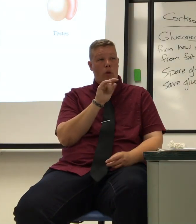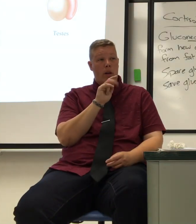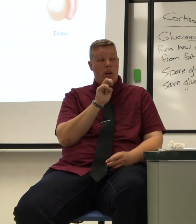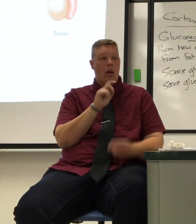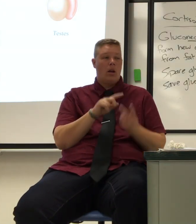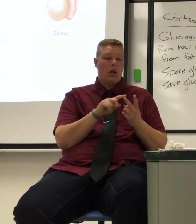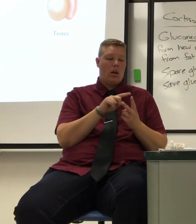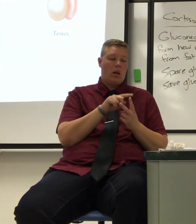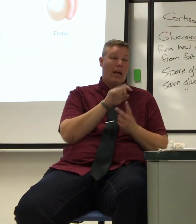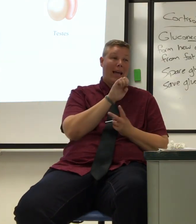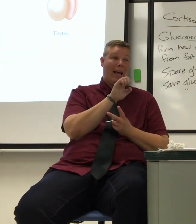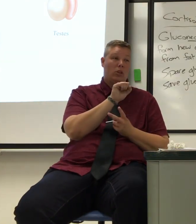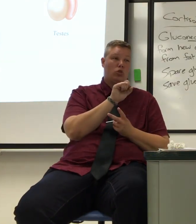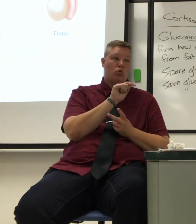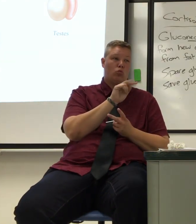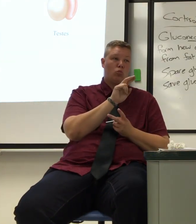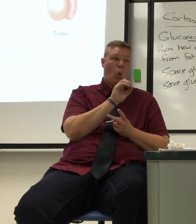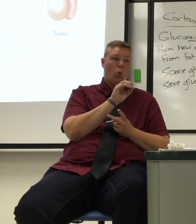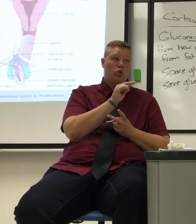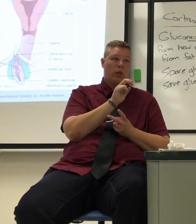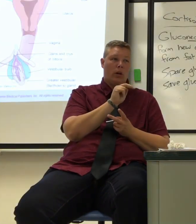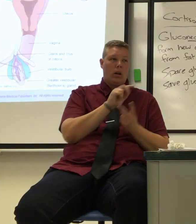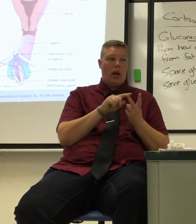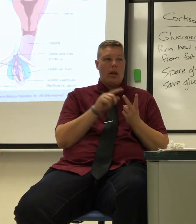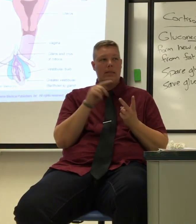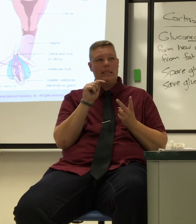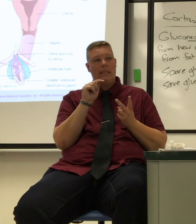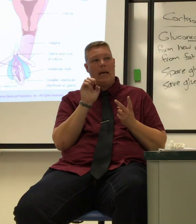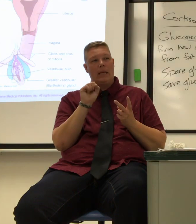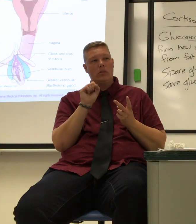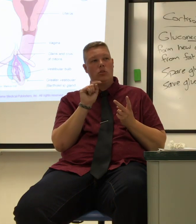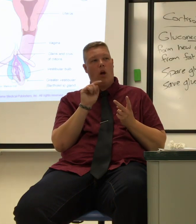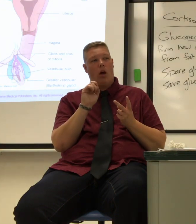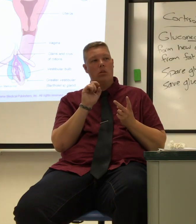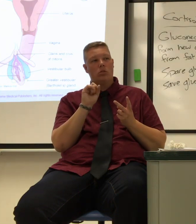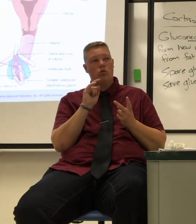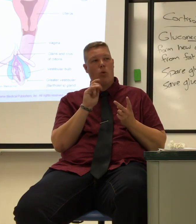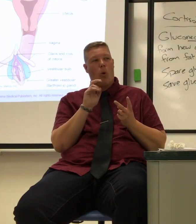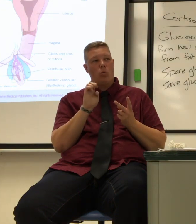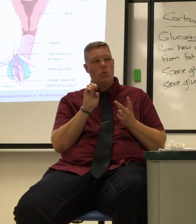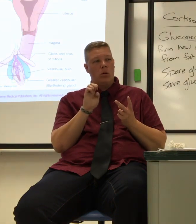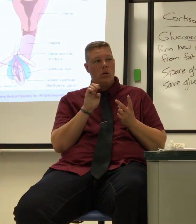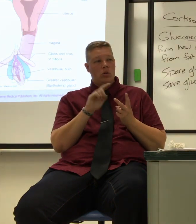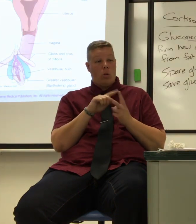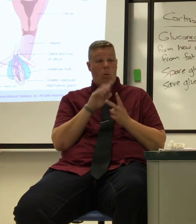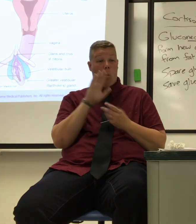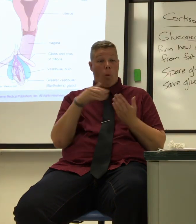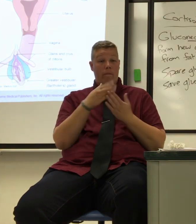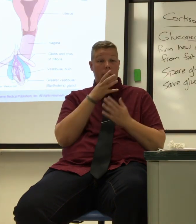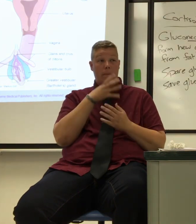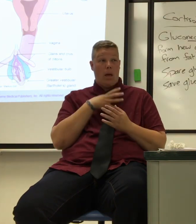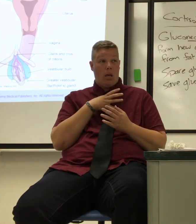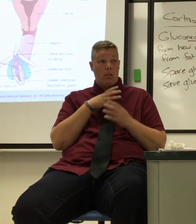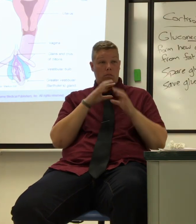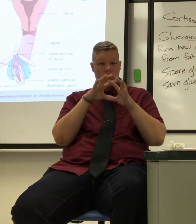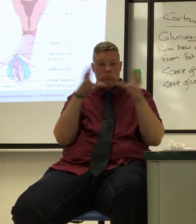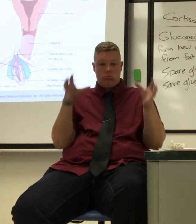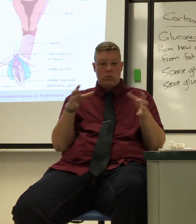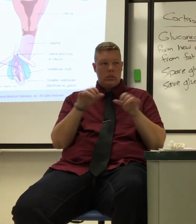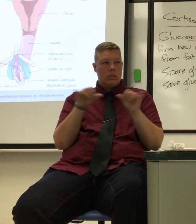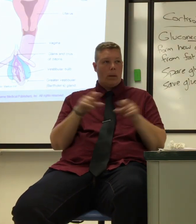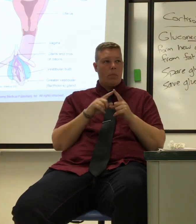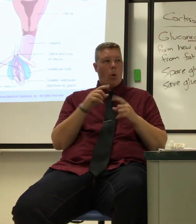Estrogen and testosterone secretion. So if you just look at the whole female reproductive tract, there's the ovary. And we're going to